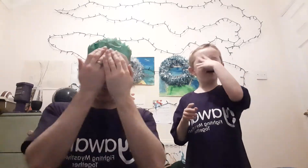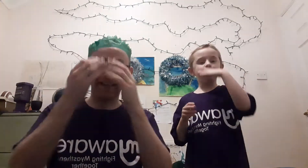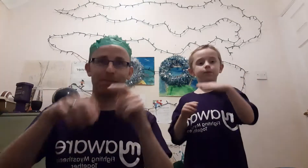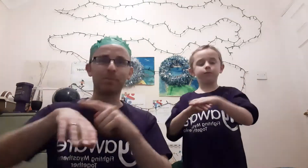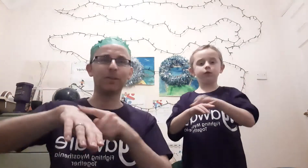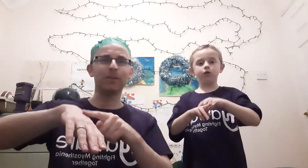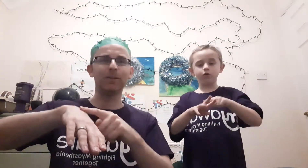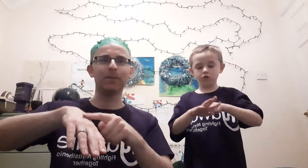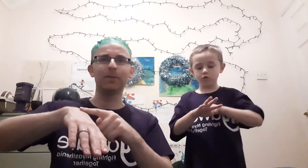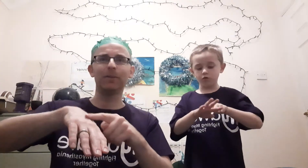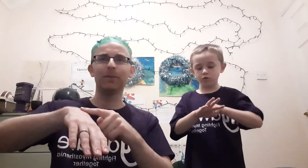midnight